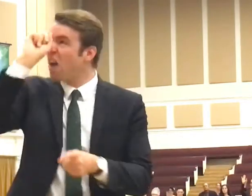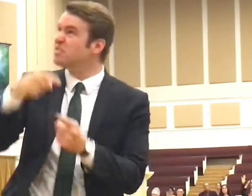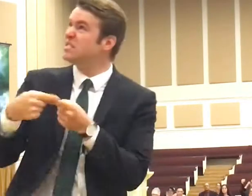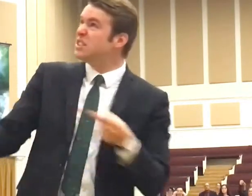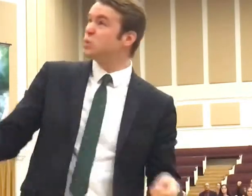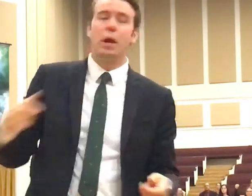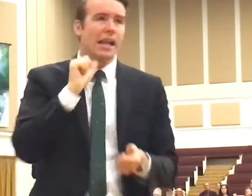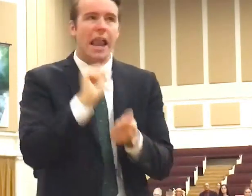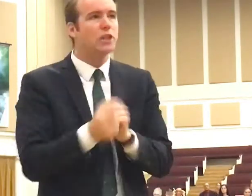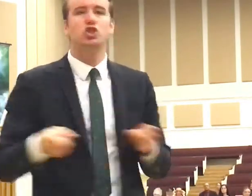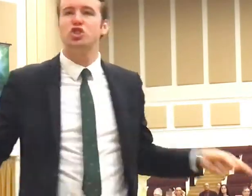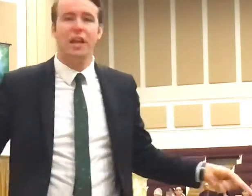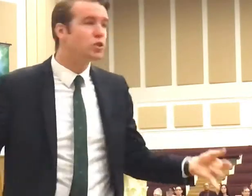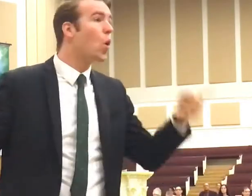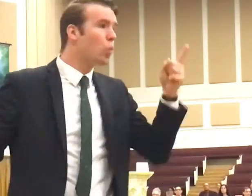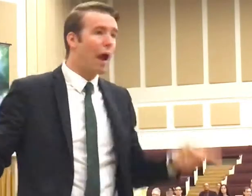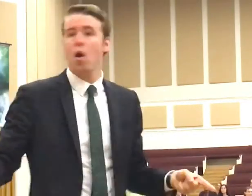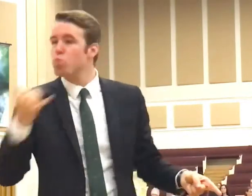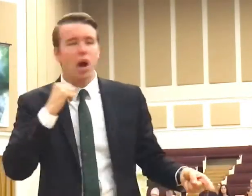Right.